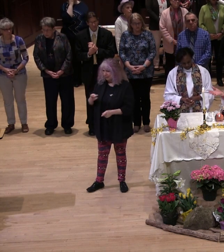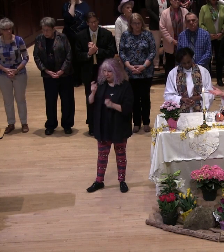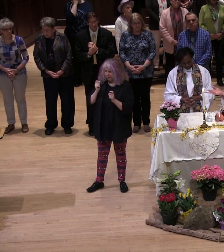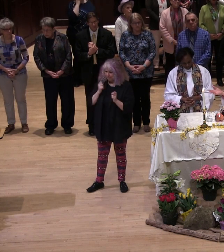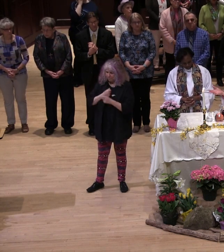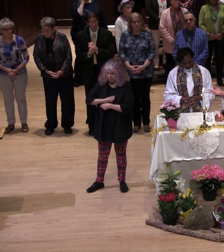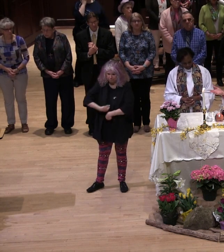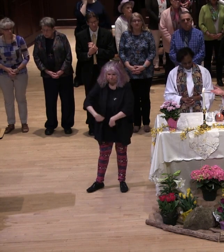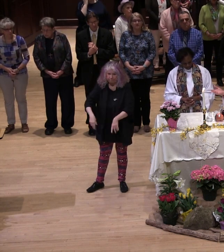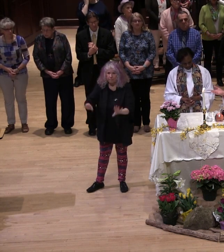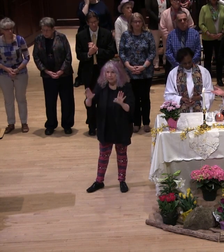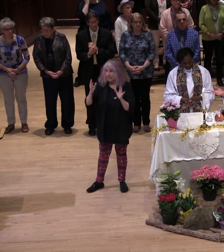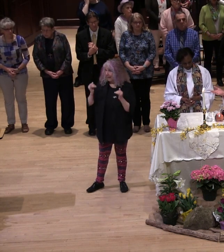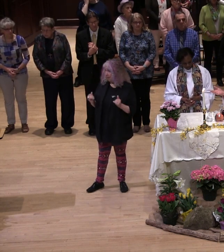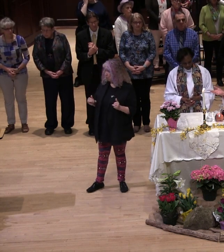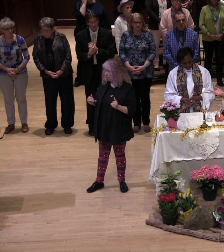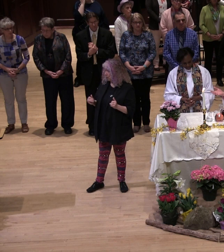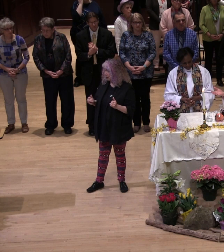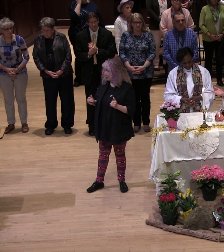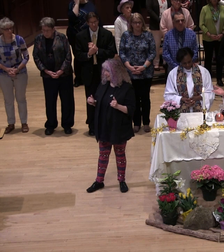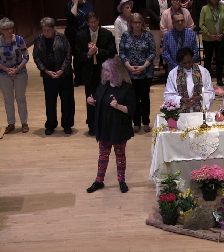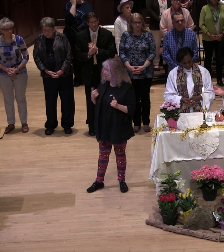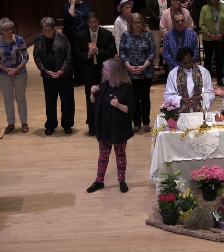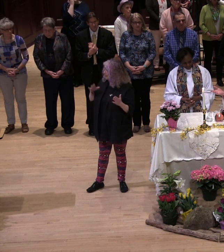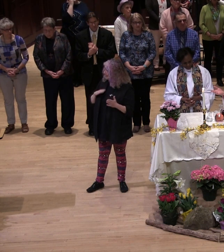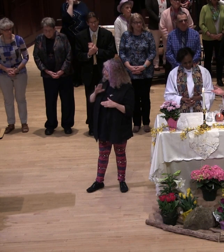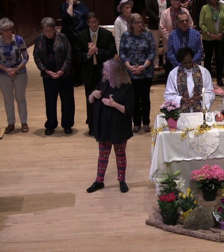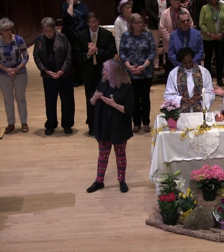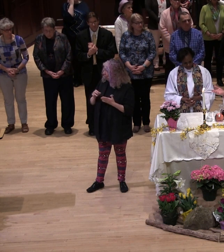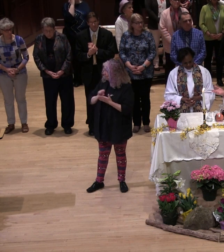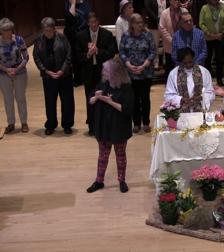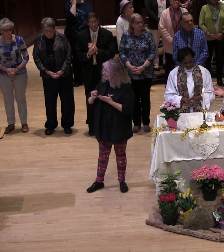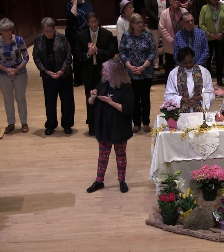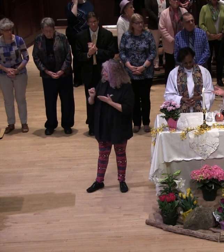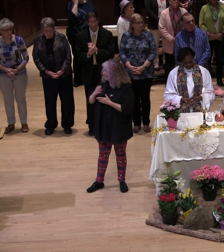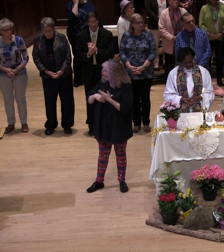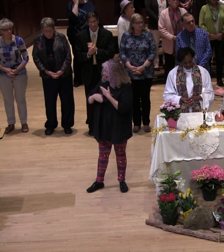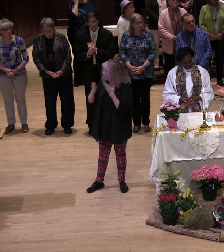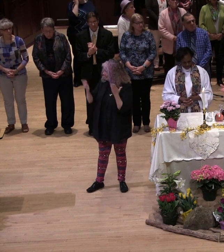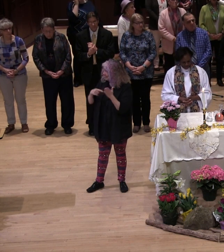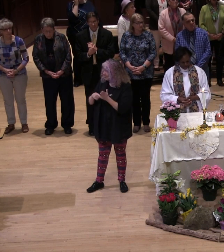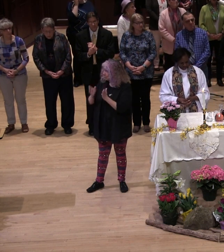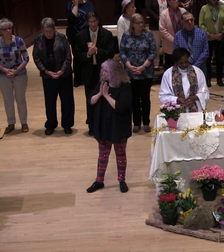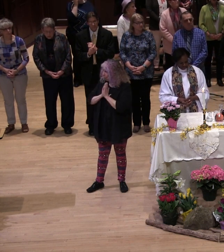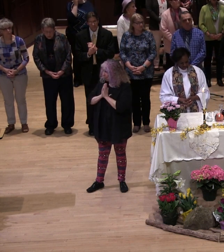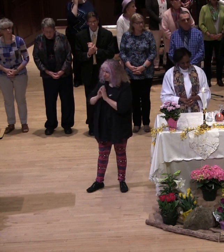everything away. And now we sing with all the saints in heaven this prayer.